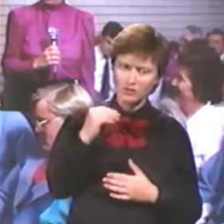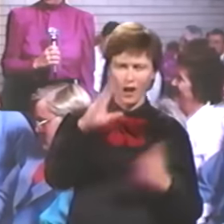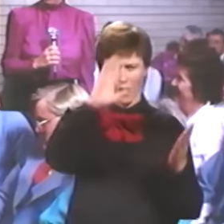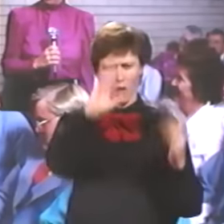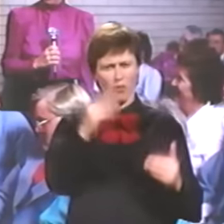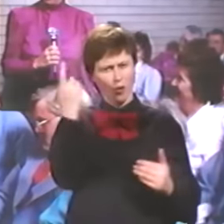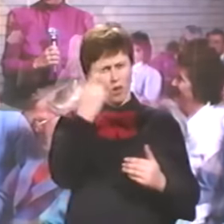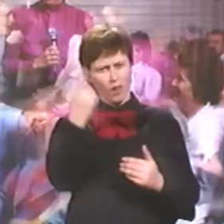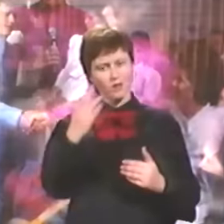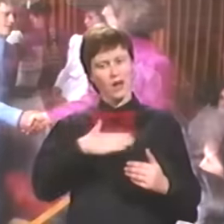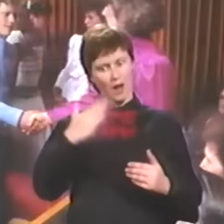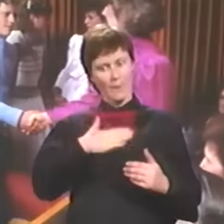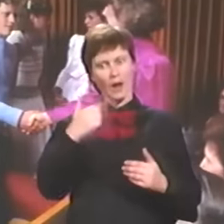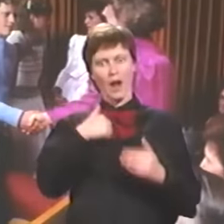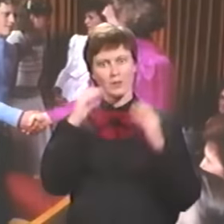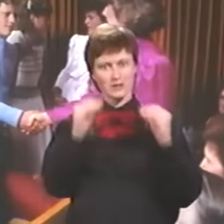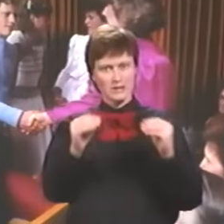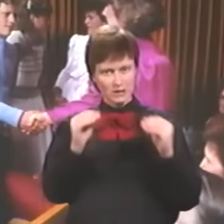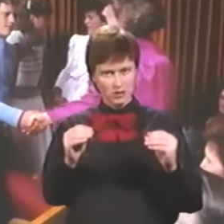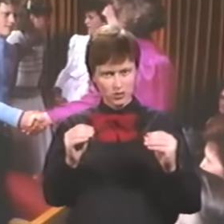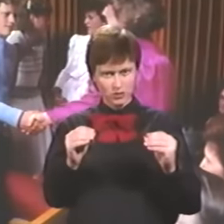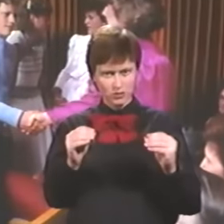it.